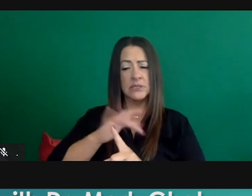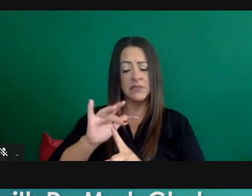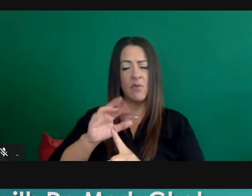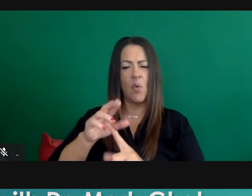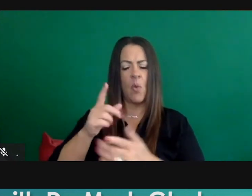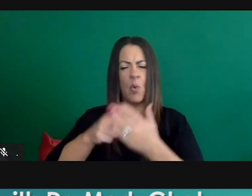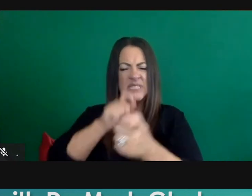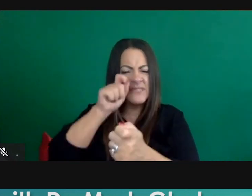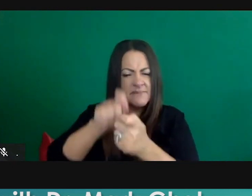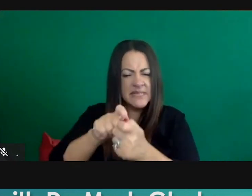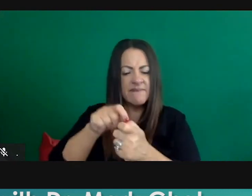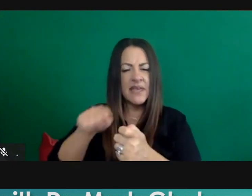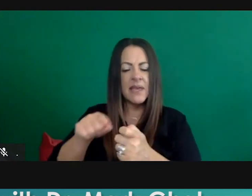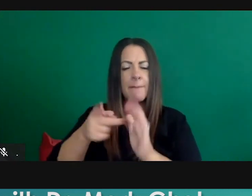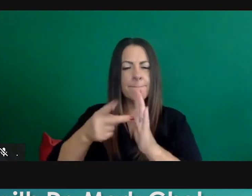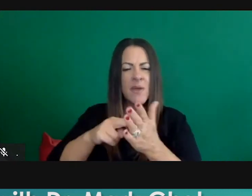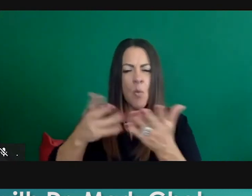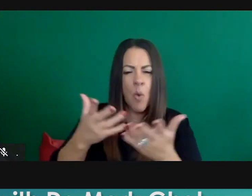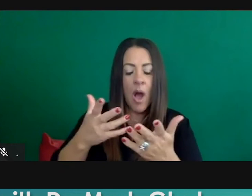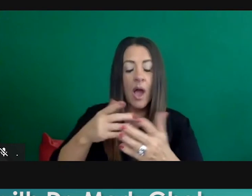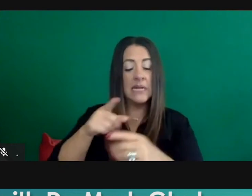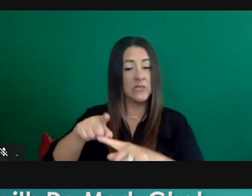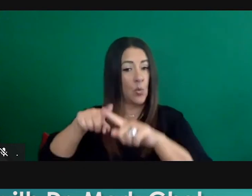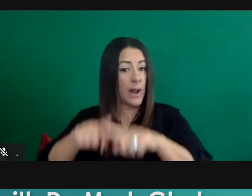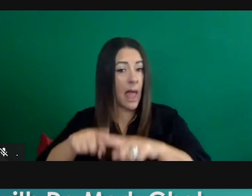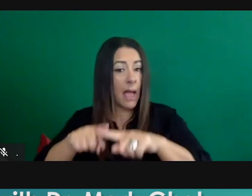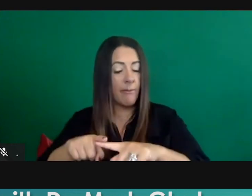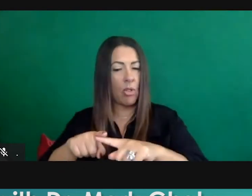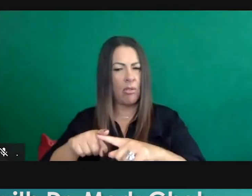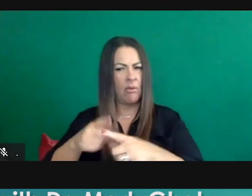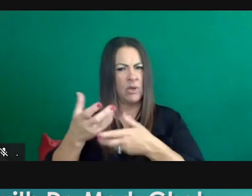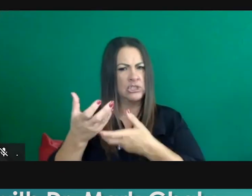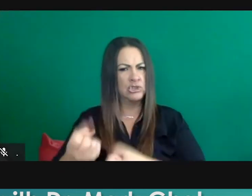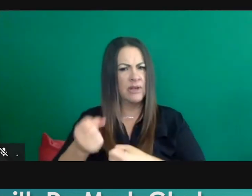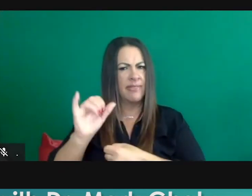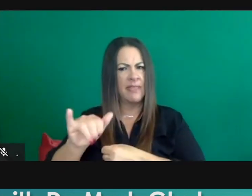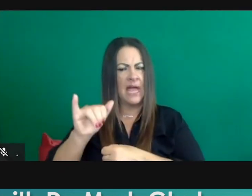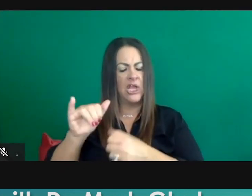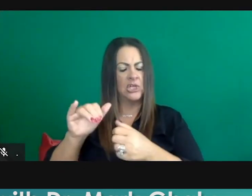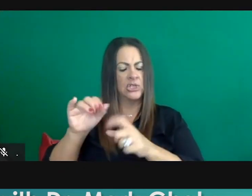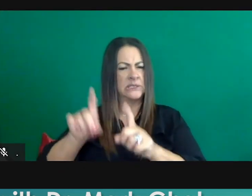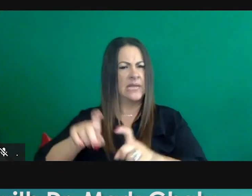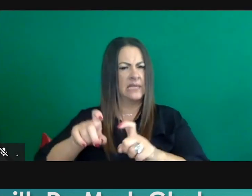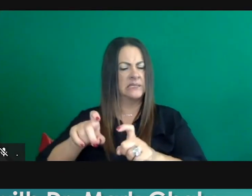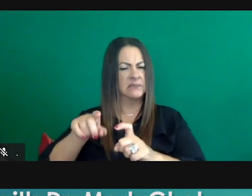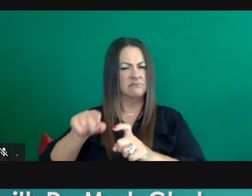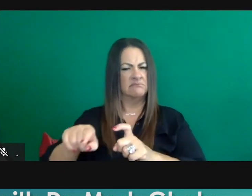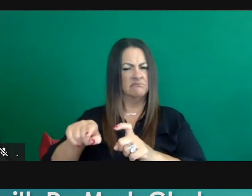specific the test is, meaning how reliable can we say a positive is really a positive test or a